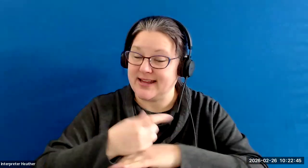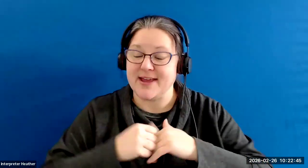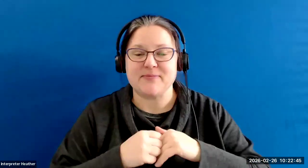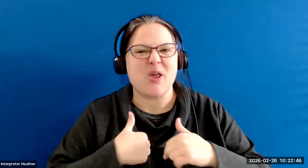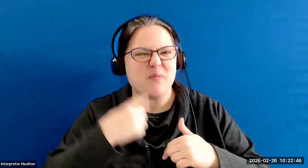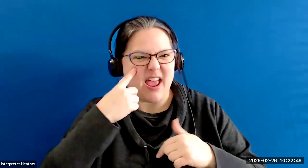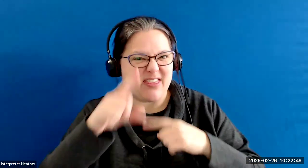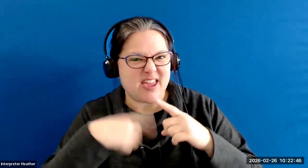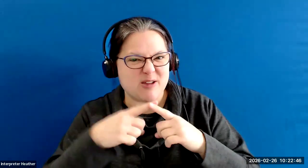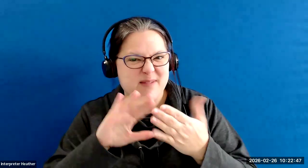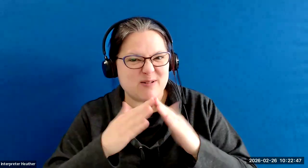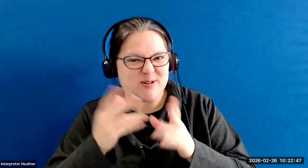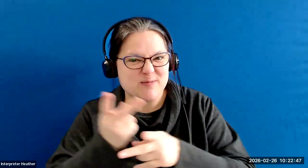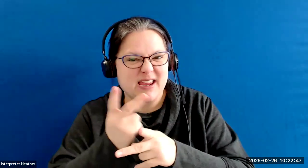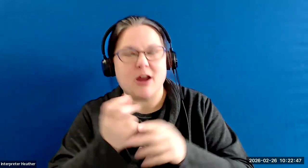community care, but